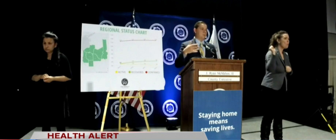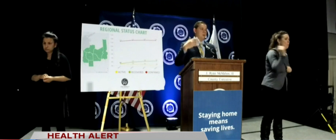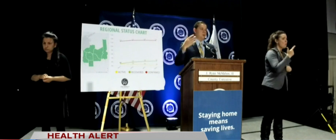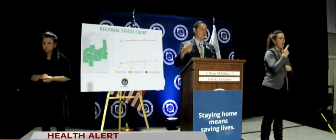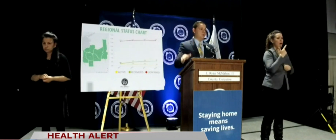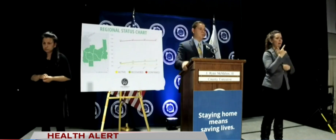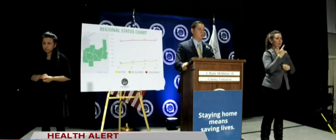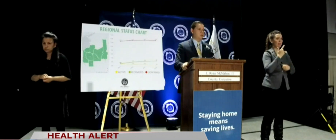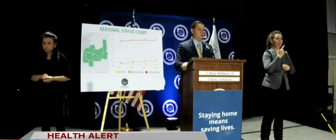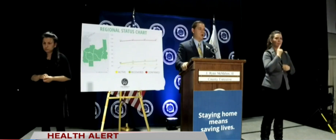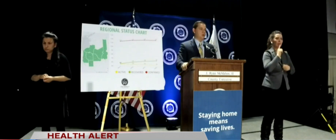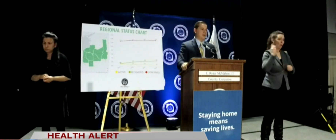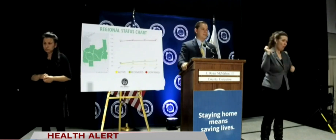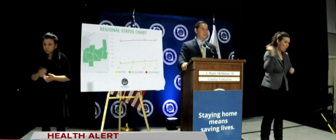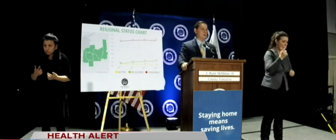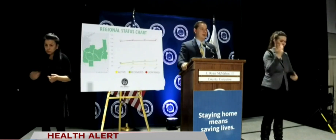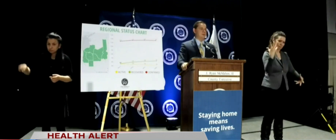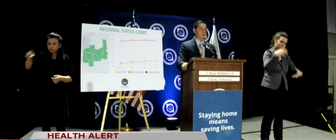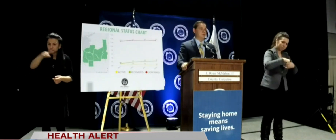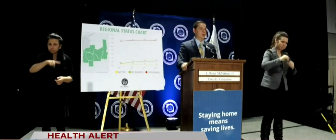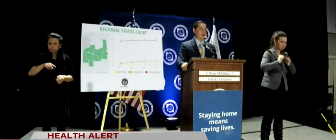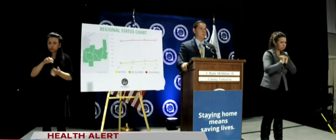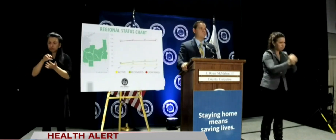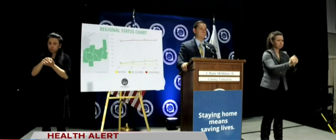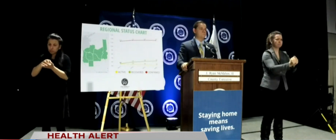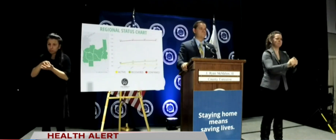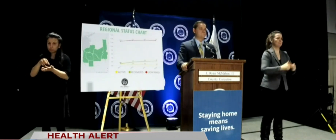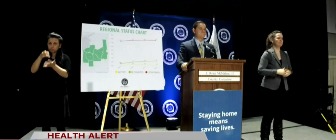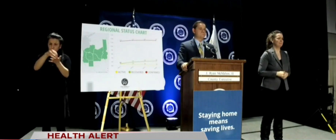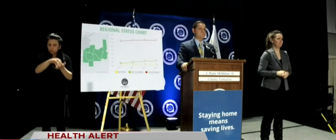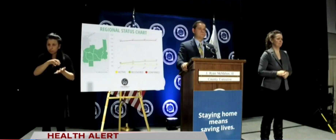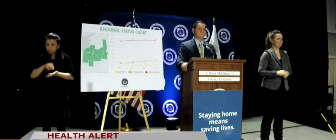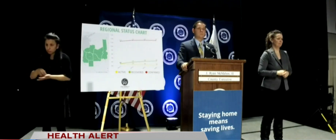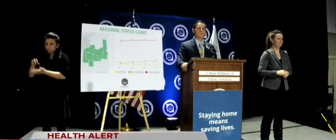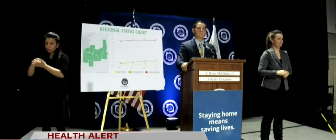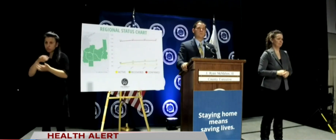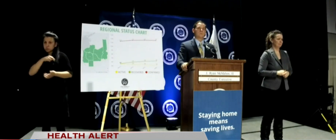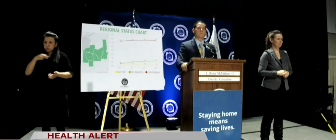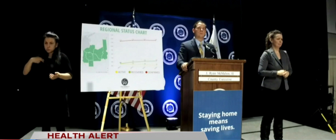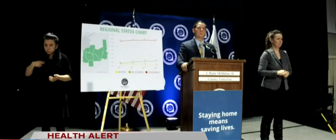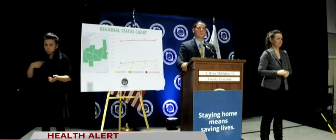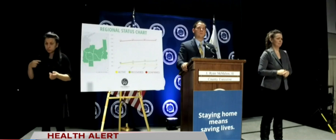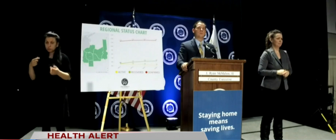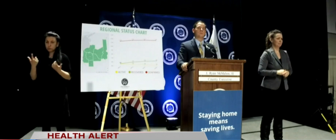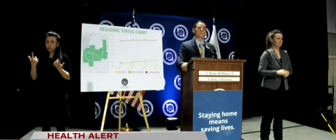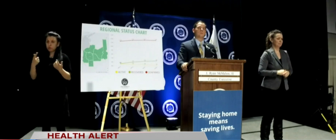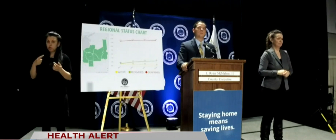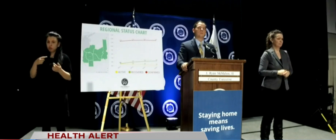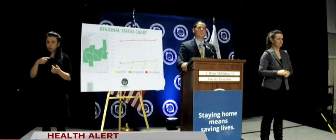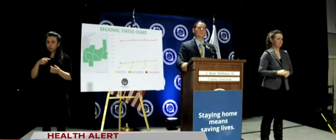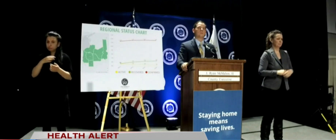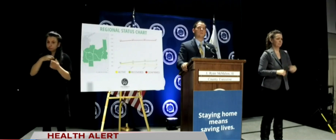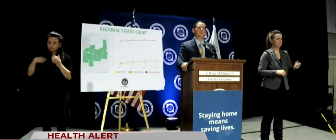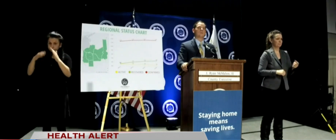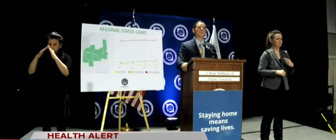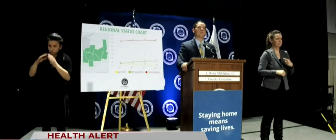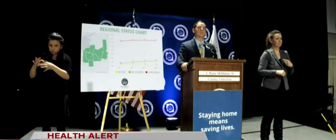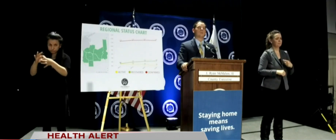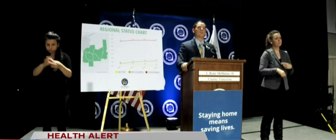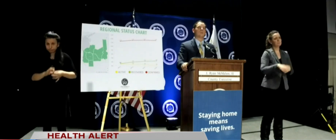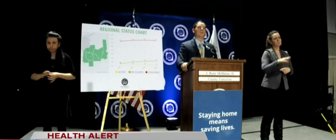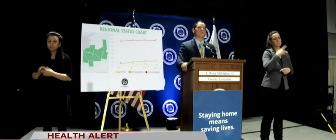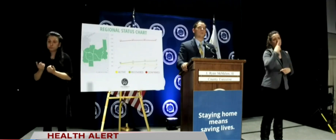up really strong testing capacities right now. Can you talk about the James Street Wegmans being chosen as one of the places for